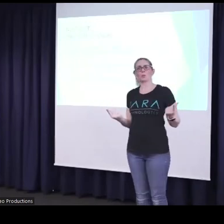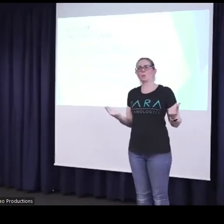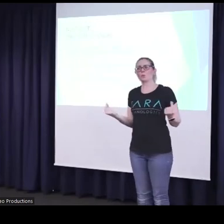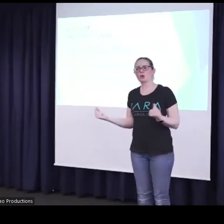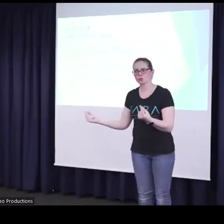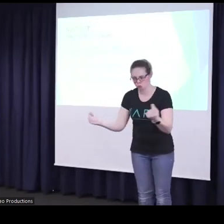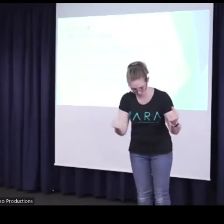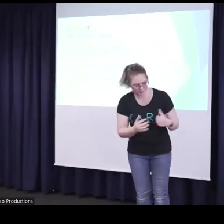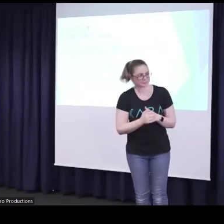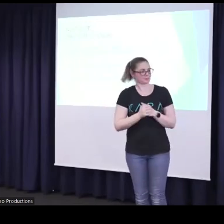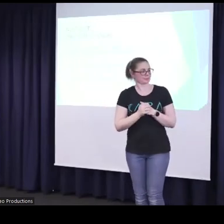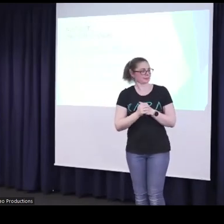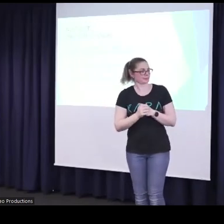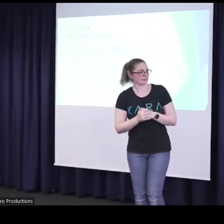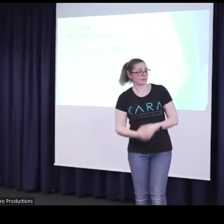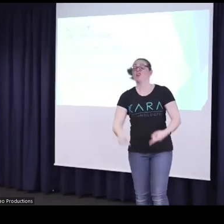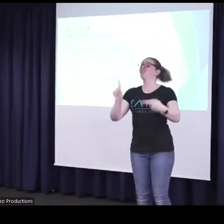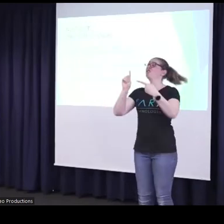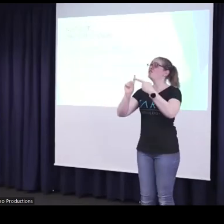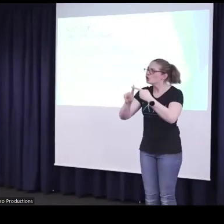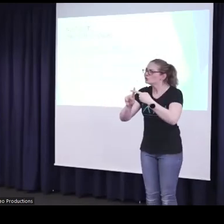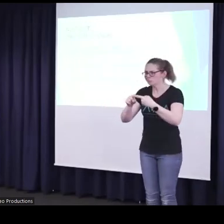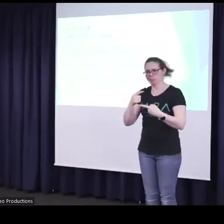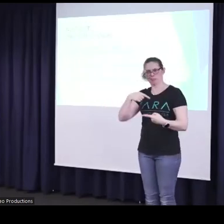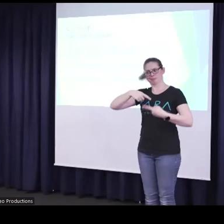So what are the next steps after our presentation here?